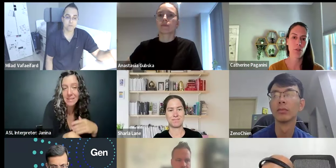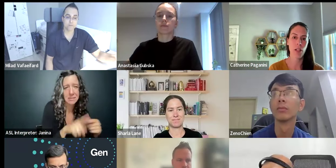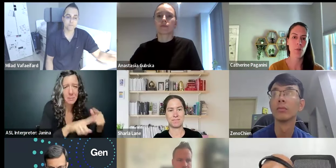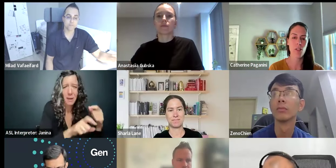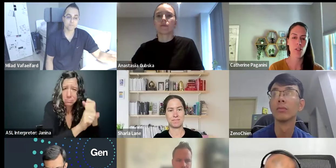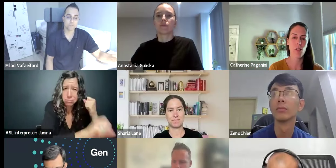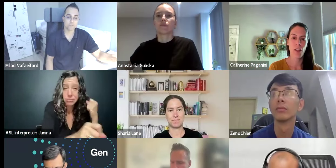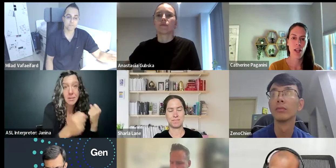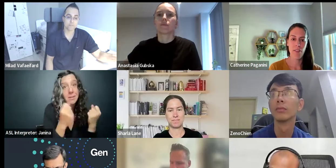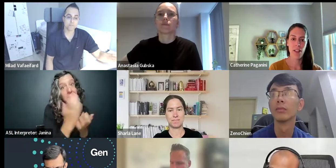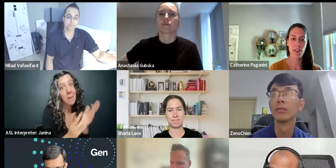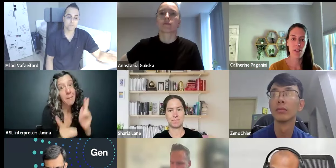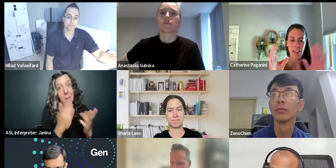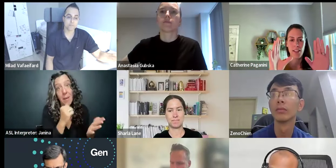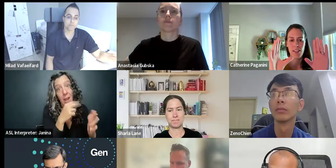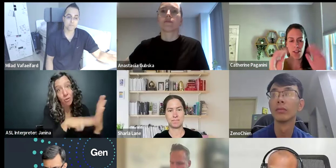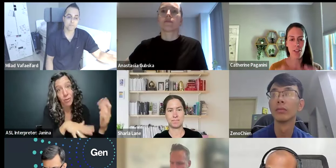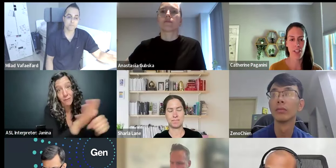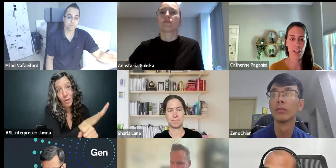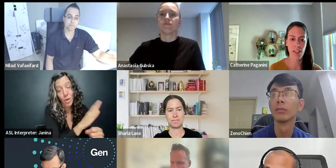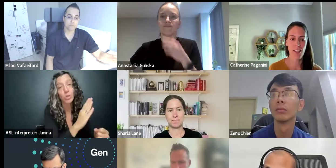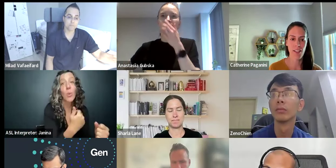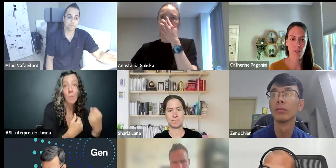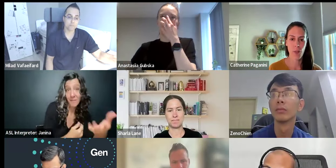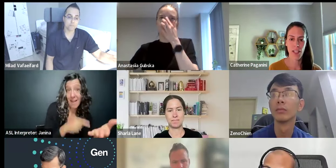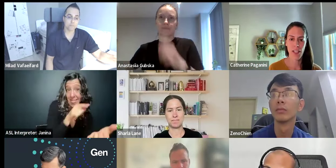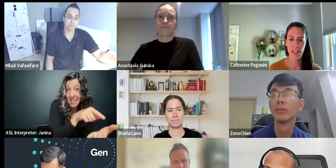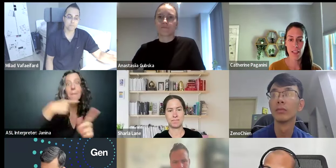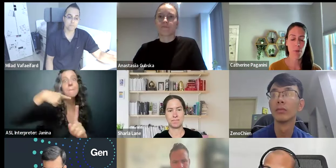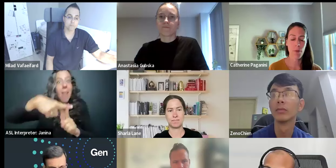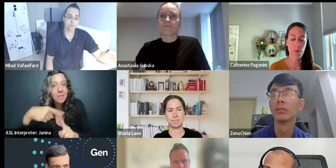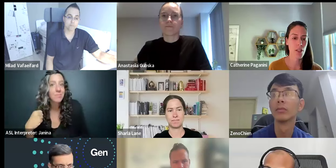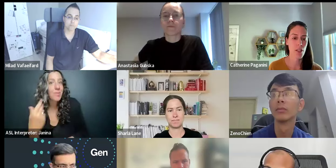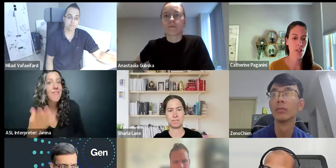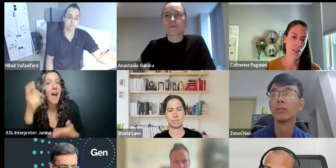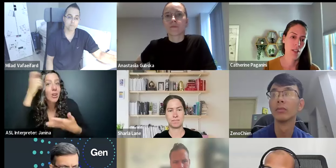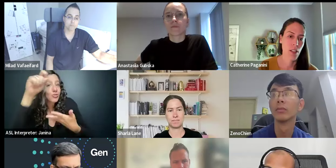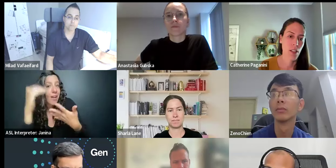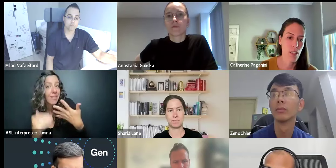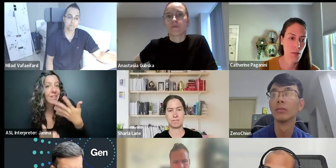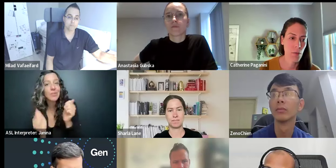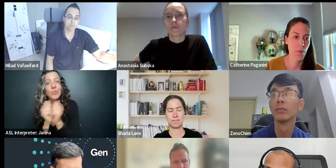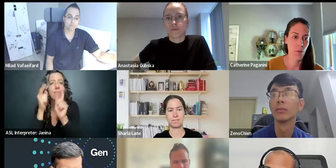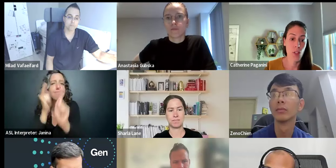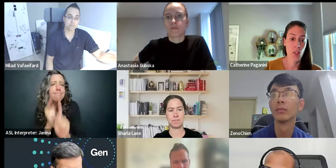And it might feel overwhelming. So having the checklist and underneath really like the